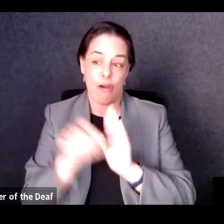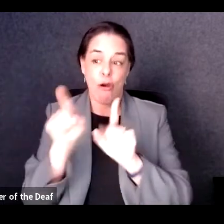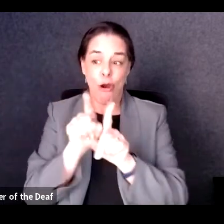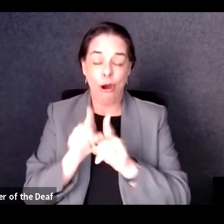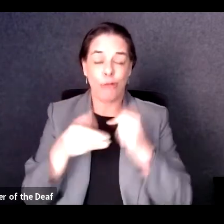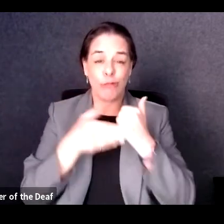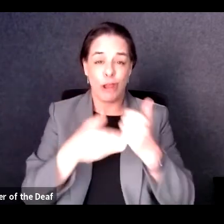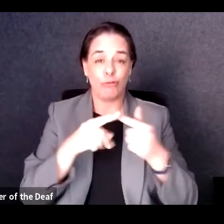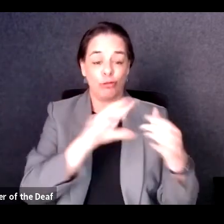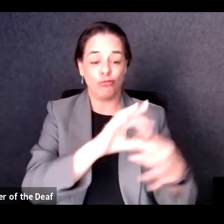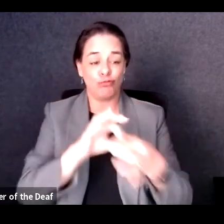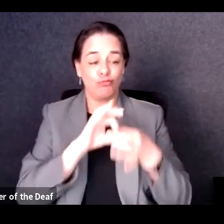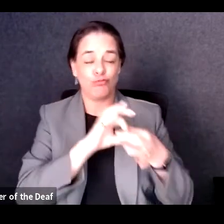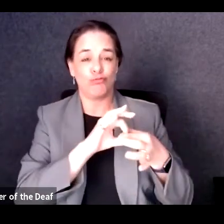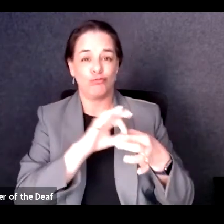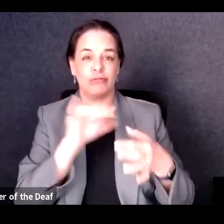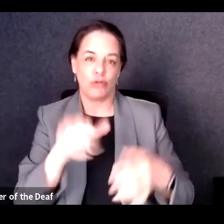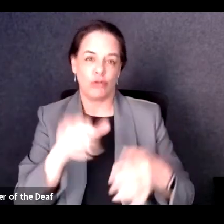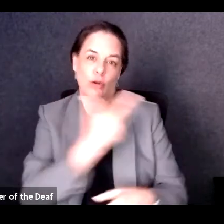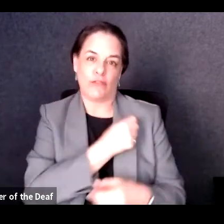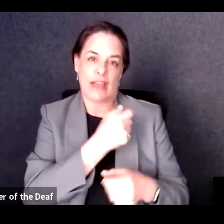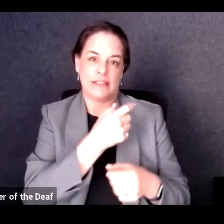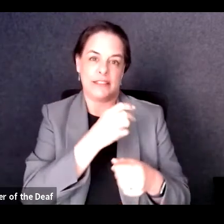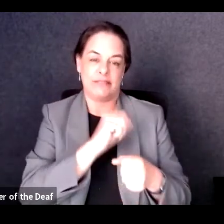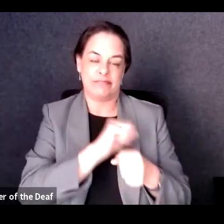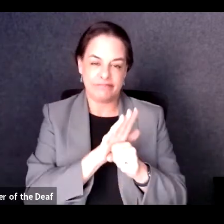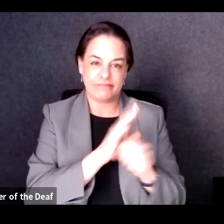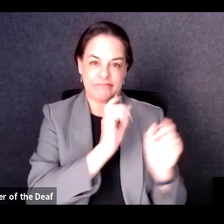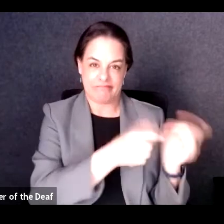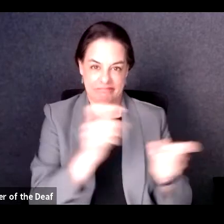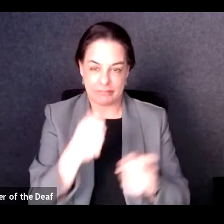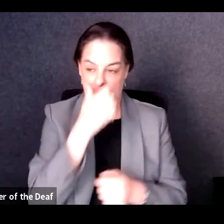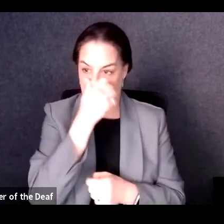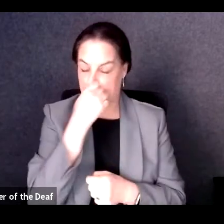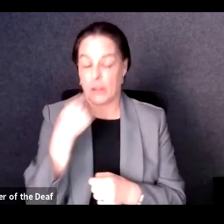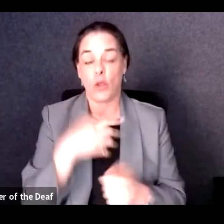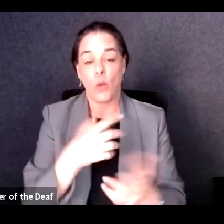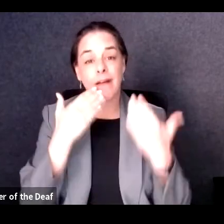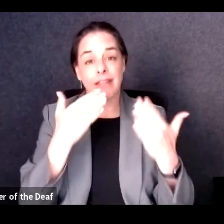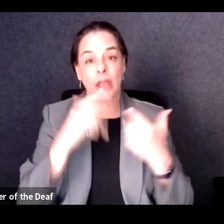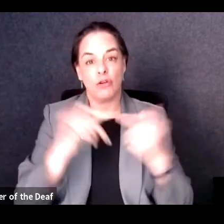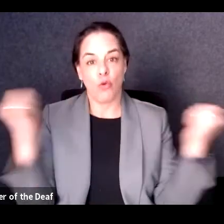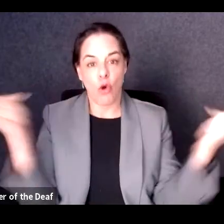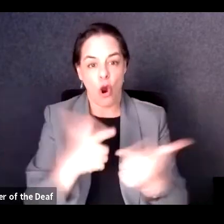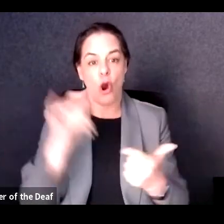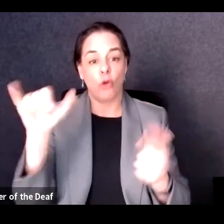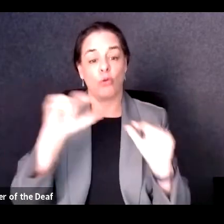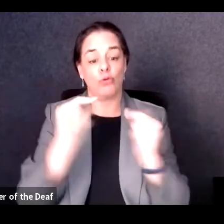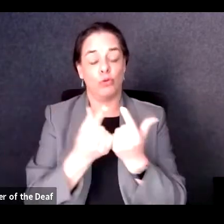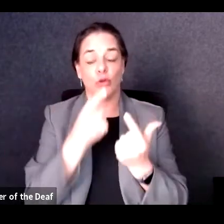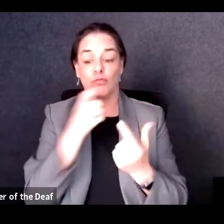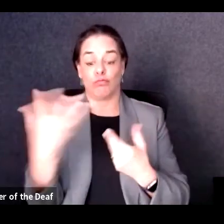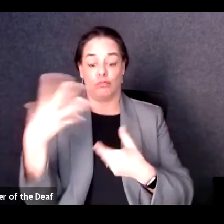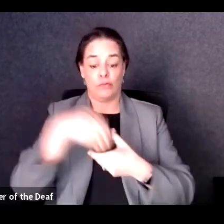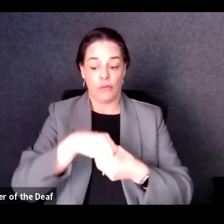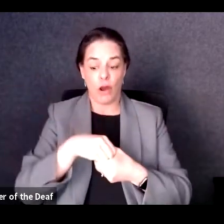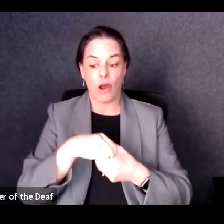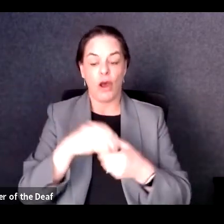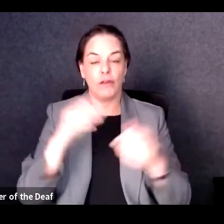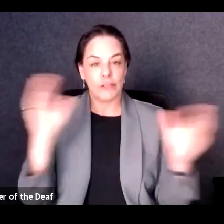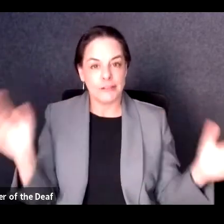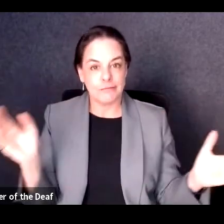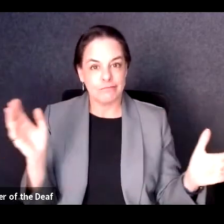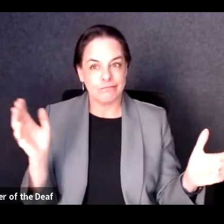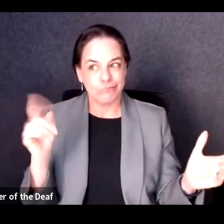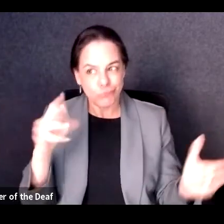coordinate vaccine allocations. So we want to extend our gratitude to all of those groups who play a role in getting all of you